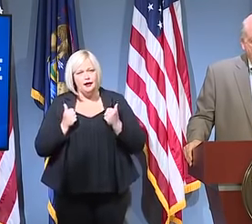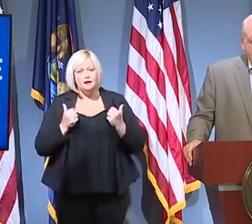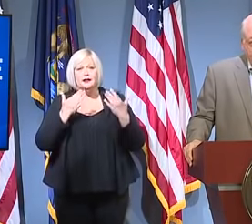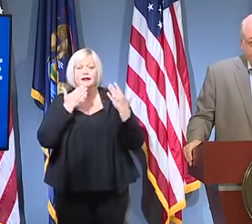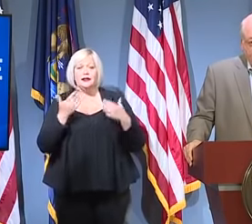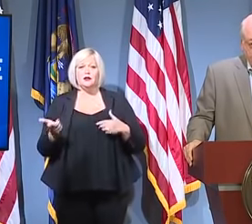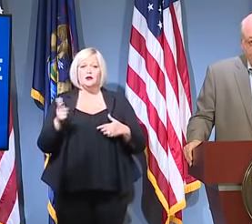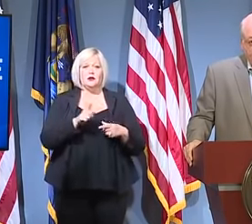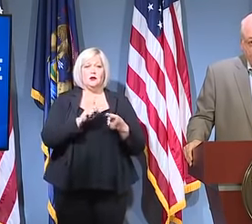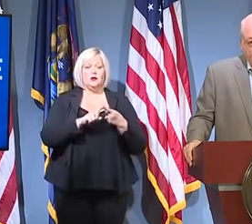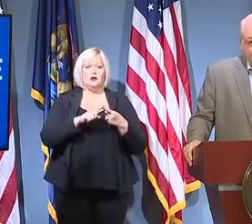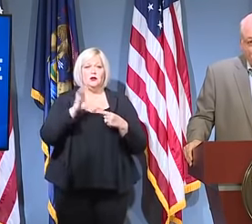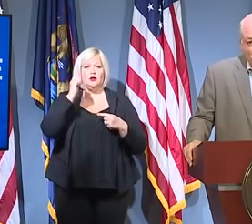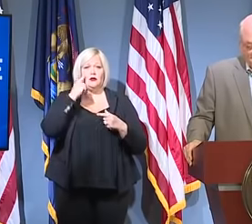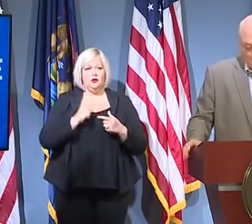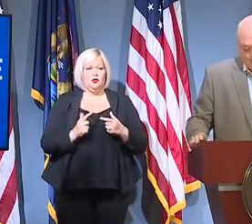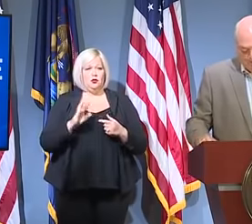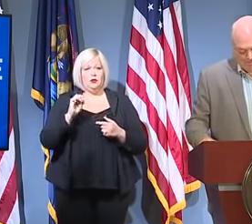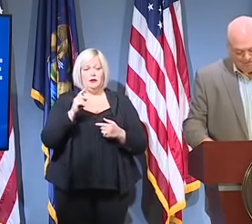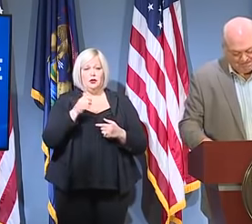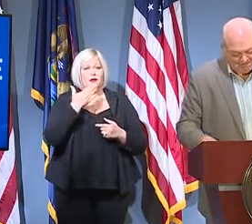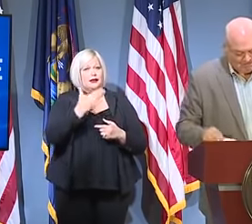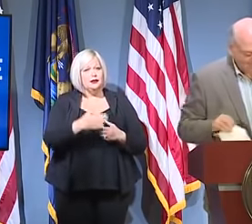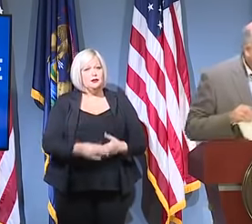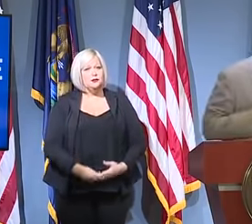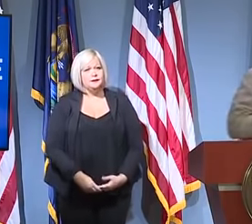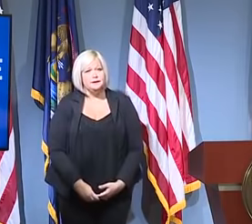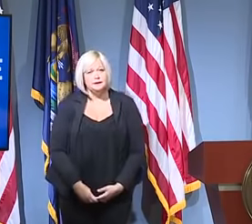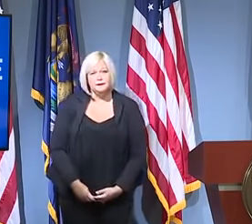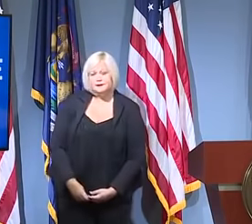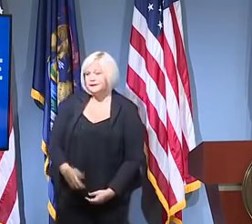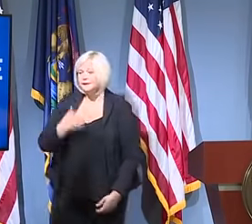to now turn it over to Governor Whitmer. Thank you.